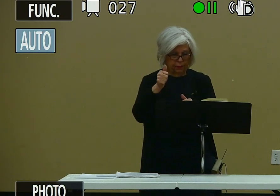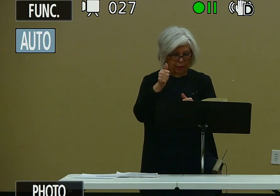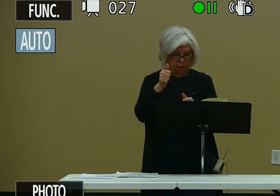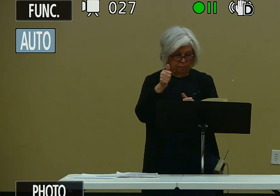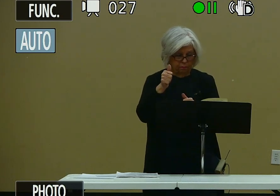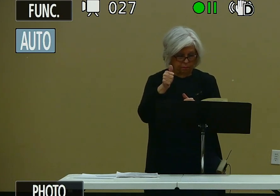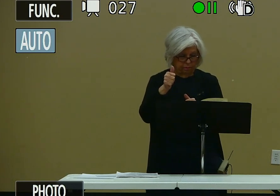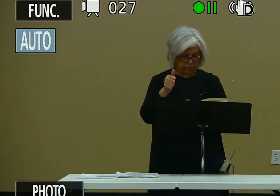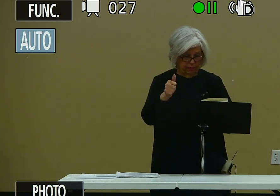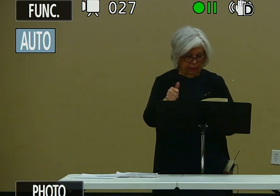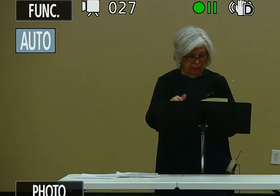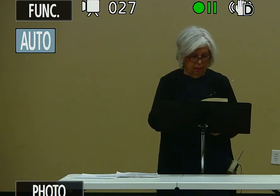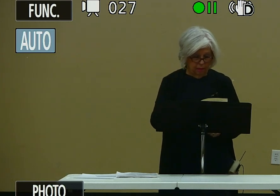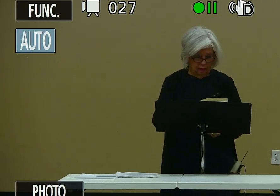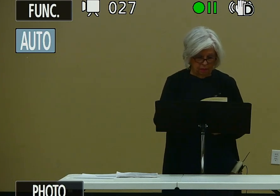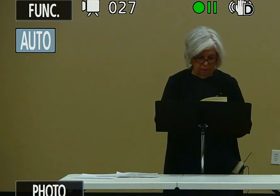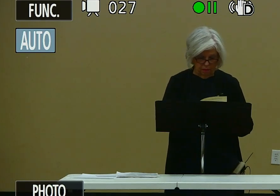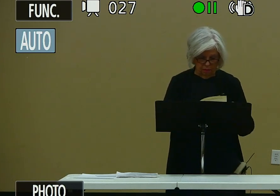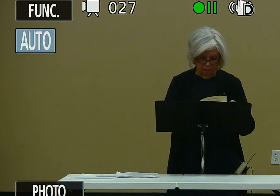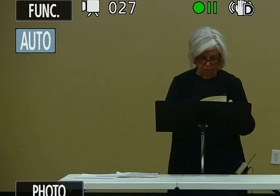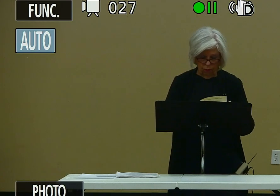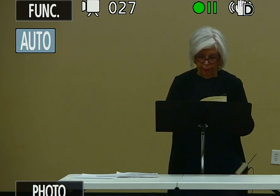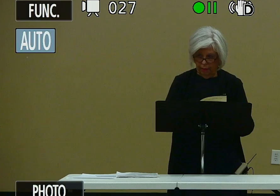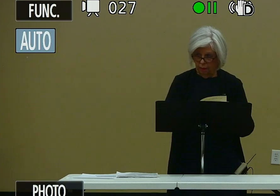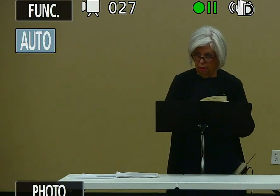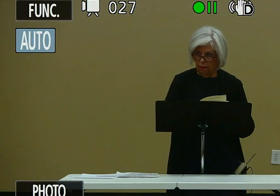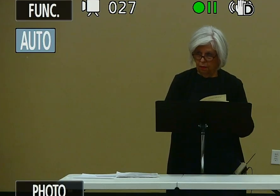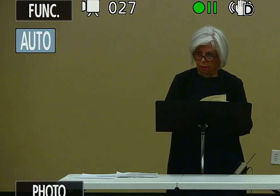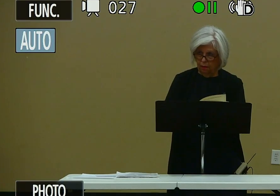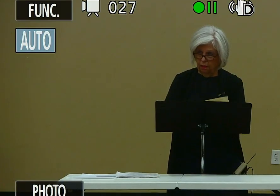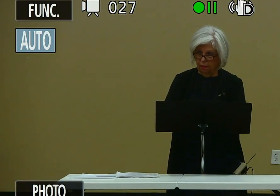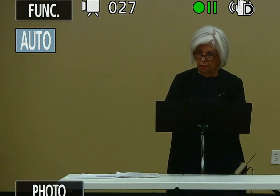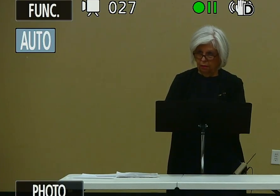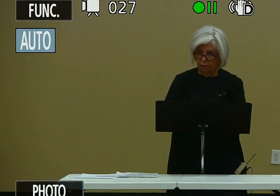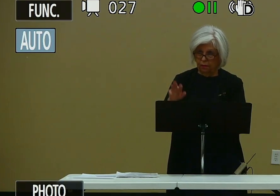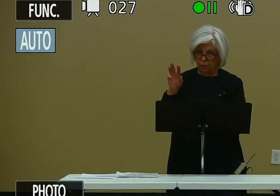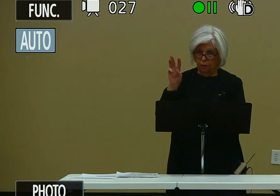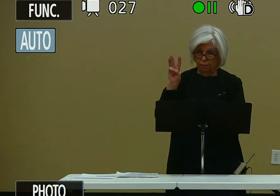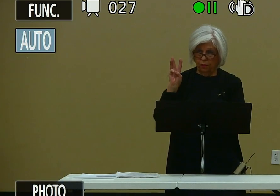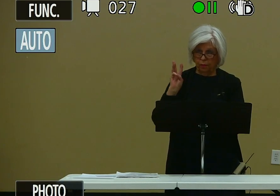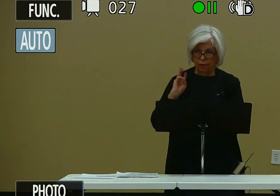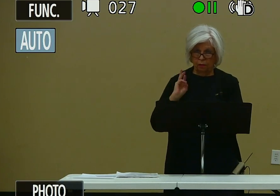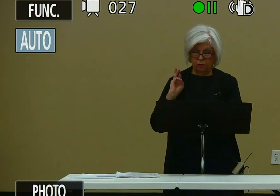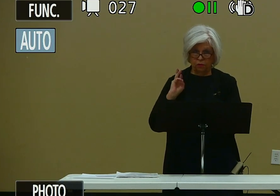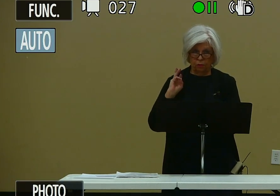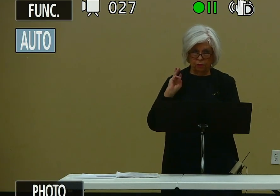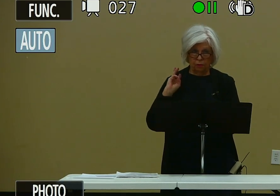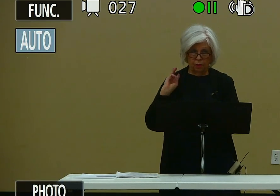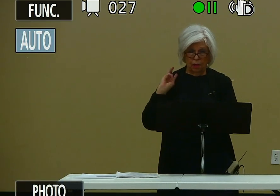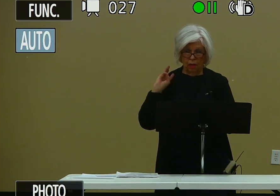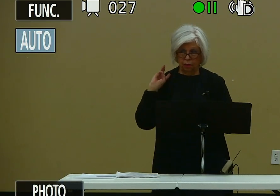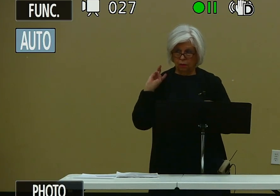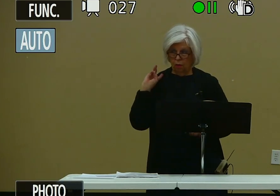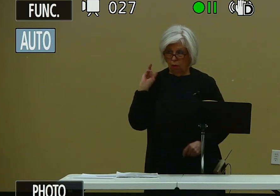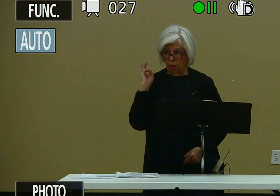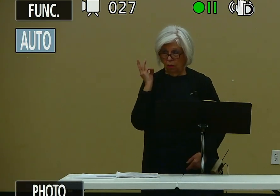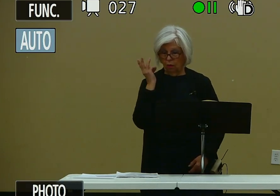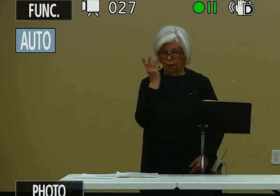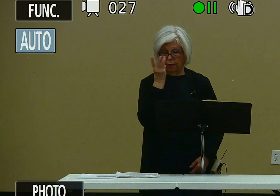Okay? Now then, we, W, right here on your shoulder, and go all the way across